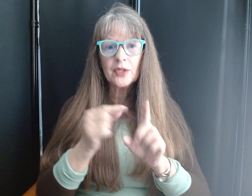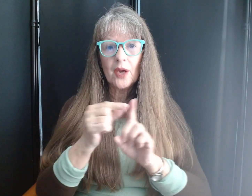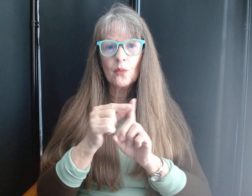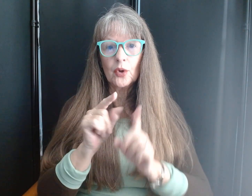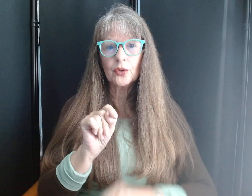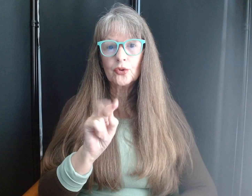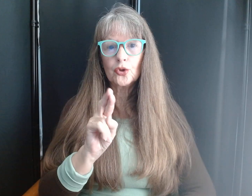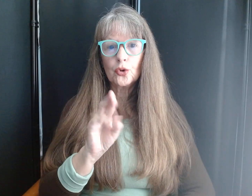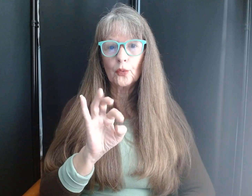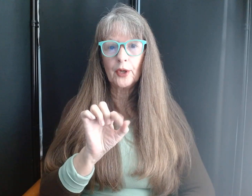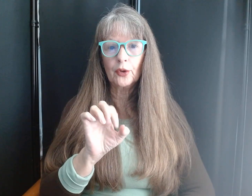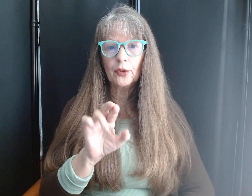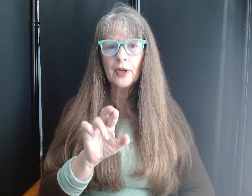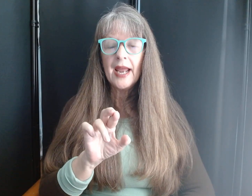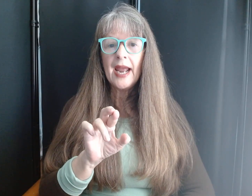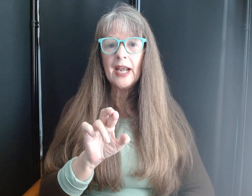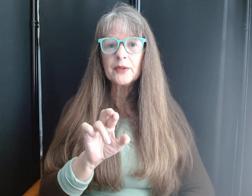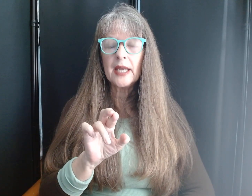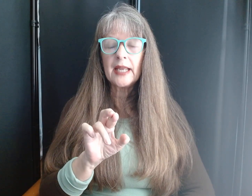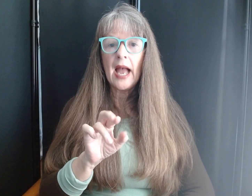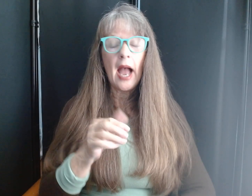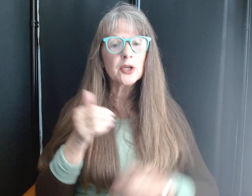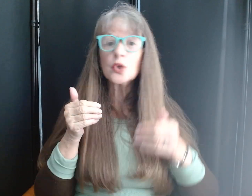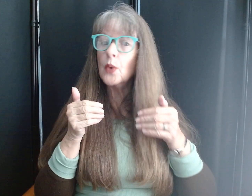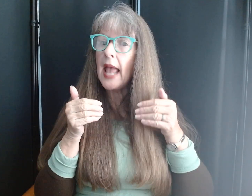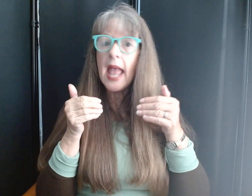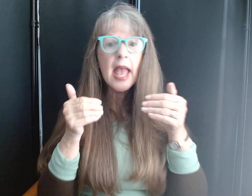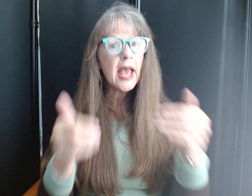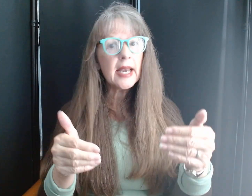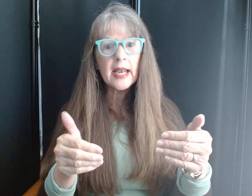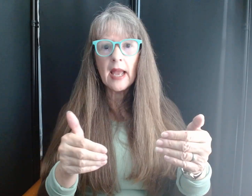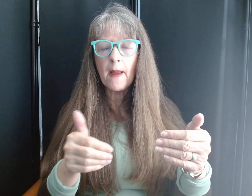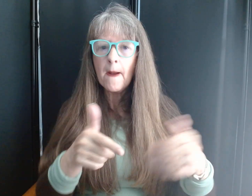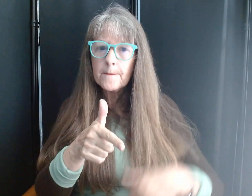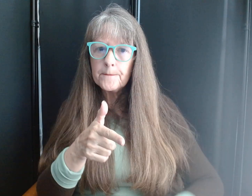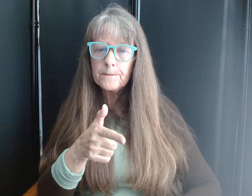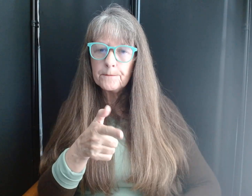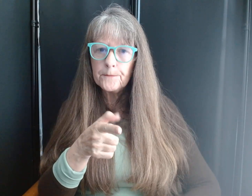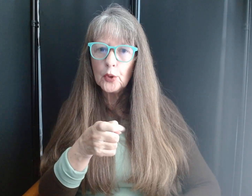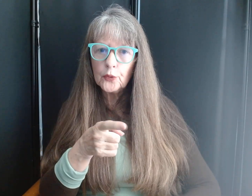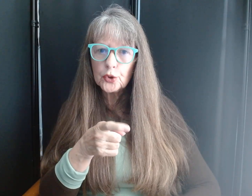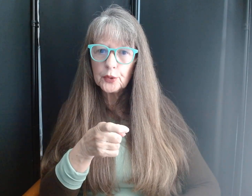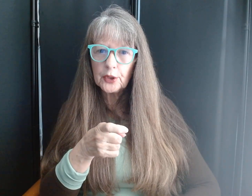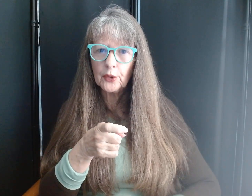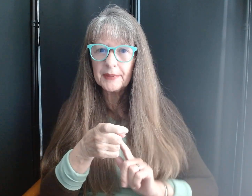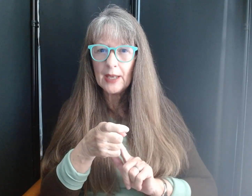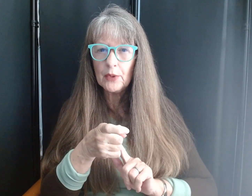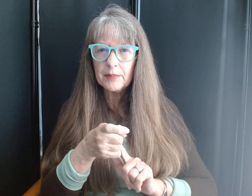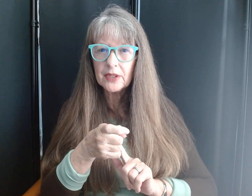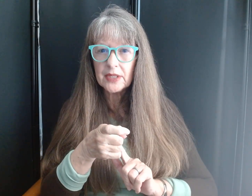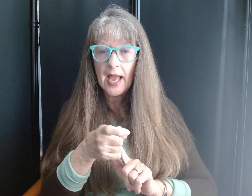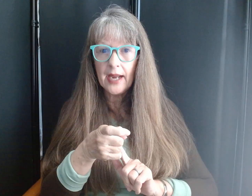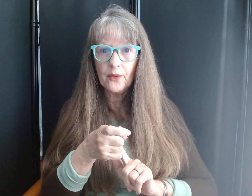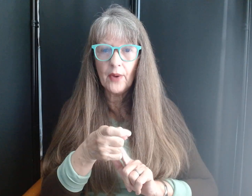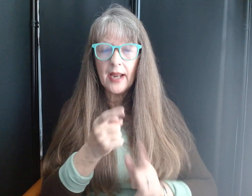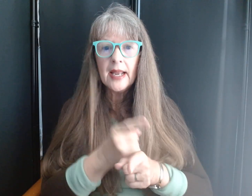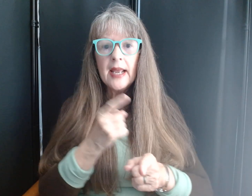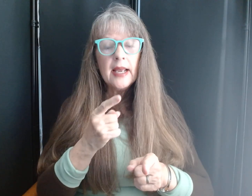that word trigger, and it was like I just went ahead and I pulled the trigger, but that wouldn't be the sign, right? It's